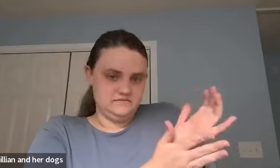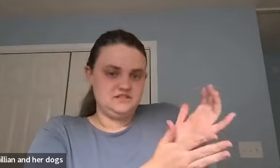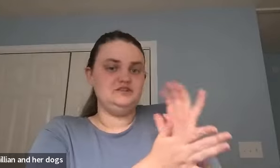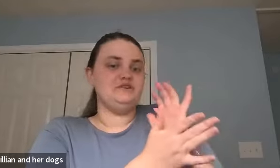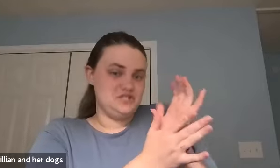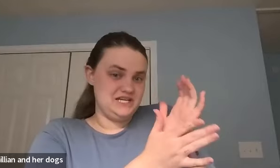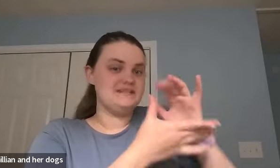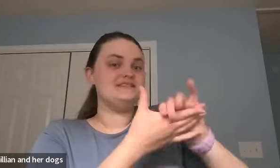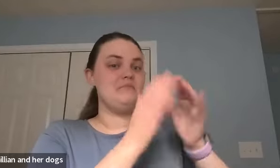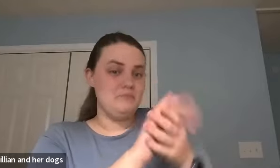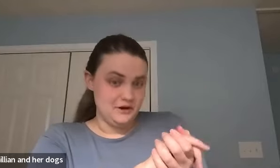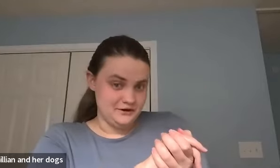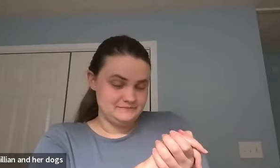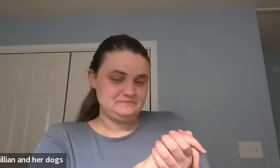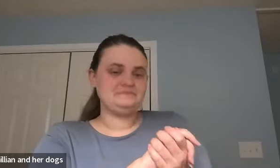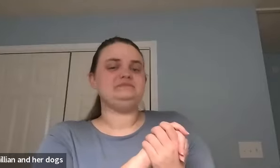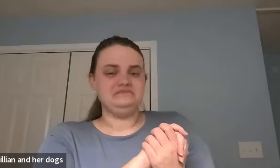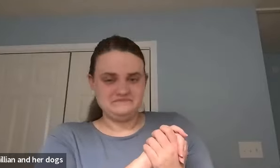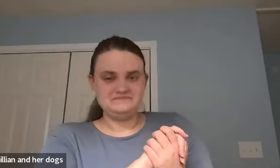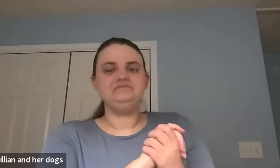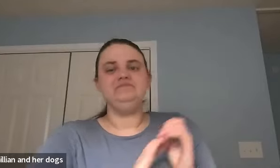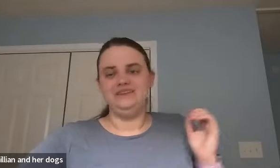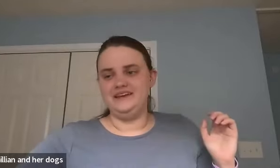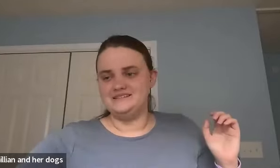So you would do cheese, burger. Yes.